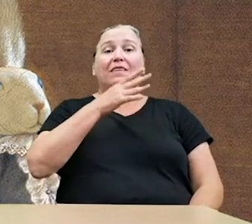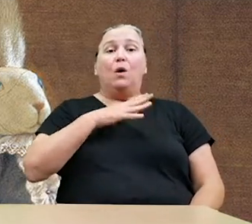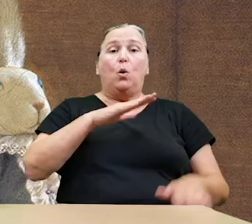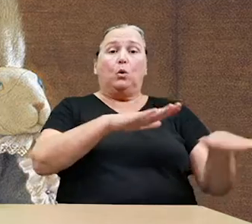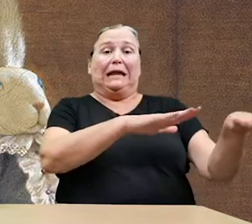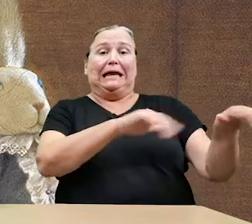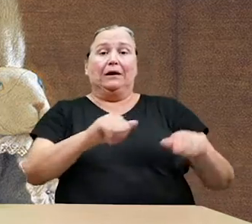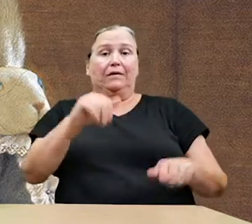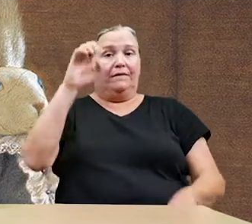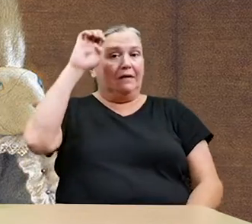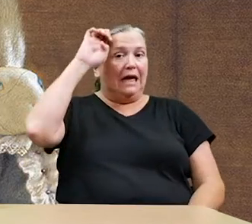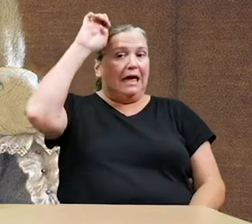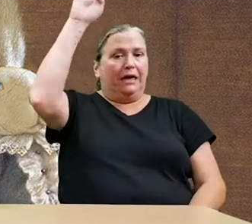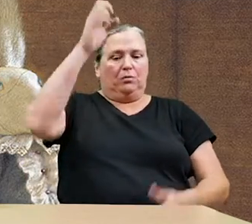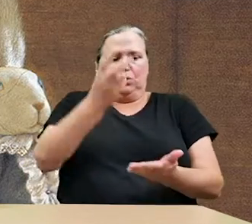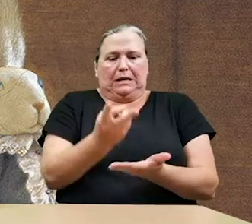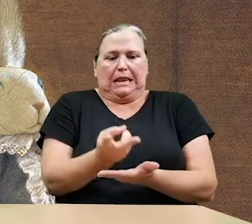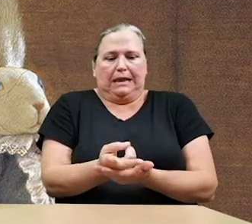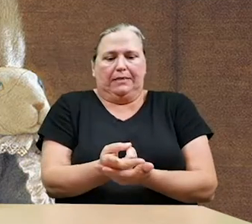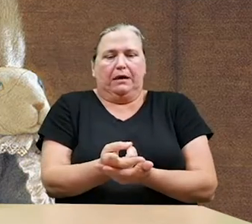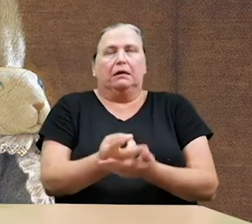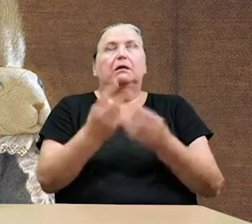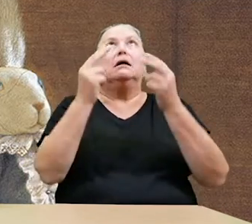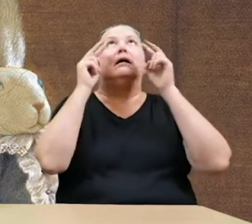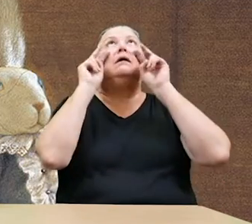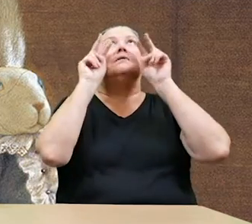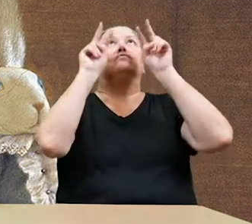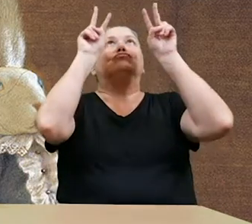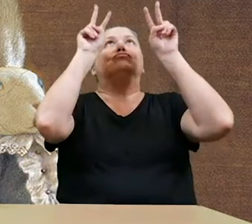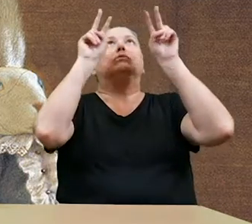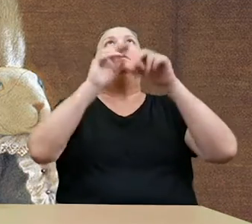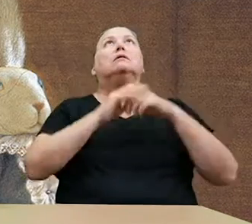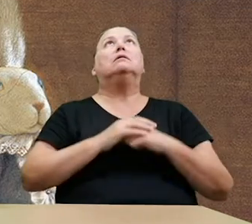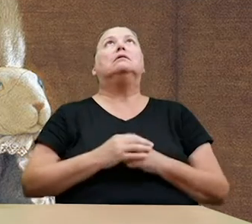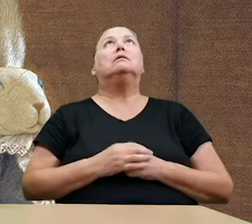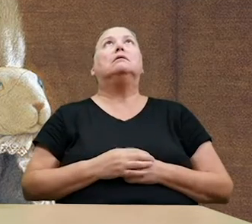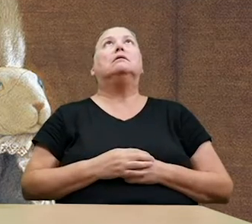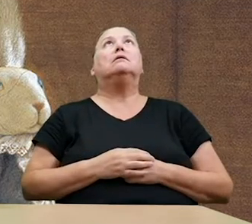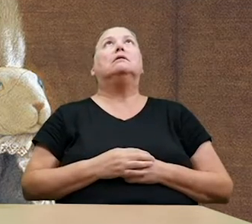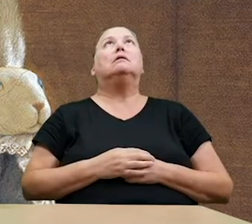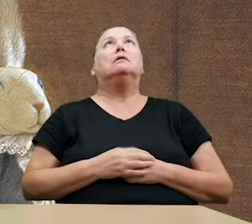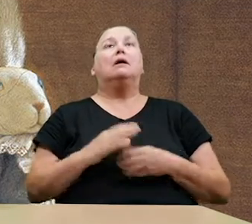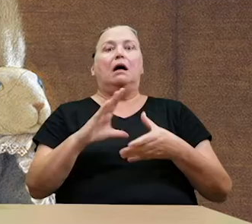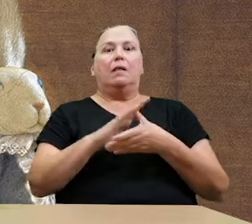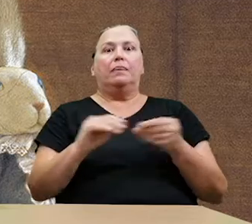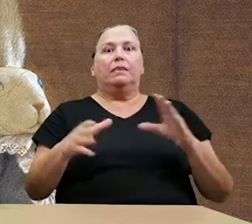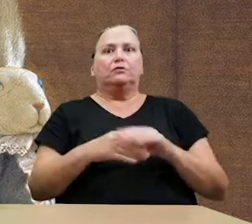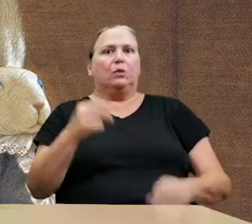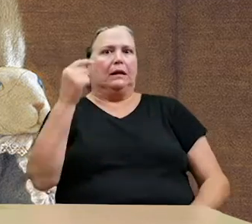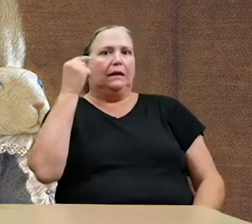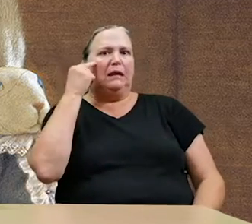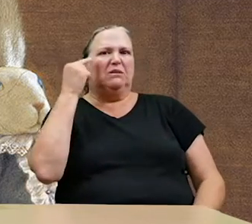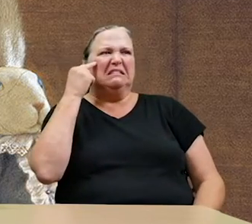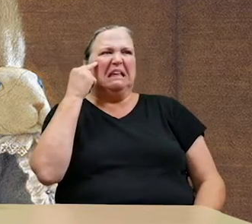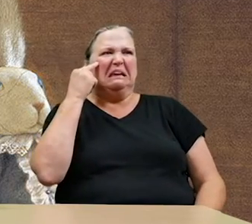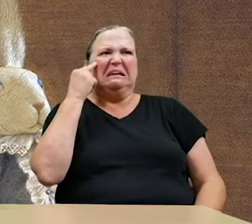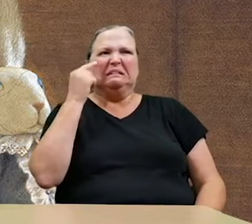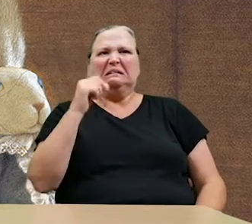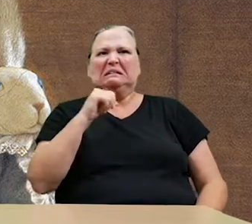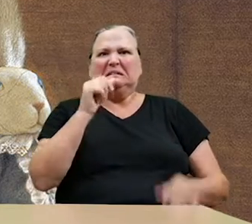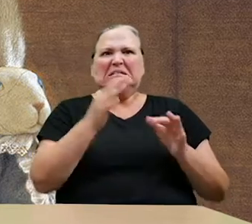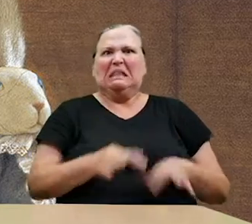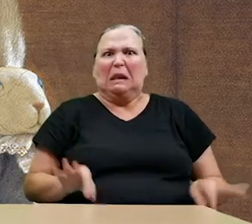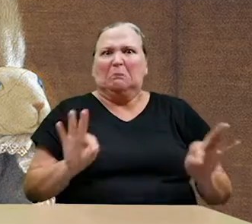Edward lay in his small bed and stared up at the ceiling. The story, he thought, had been pointless. But